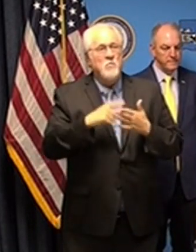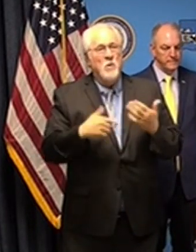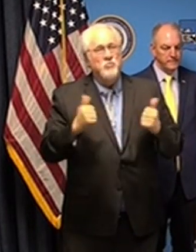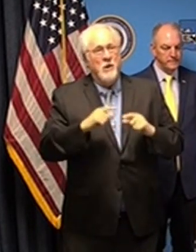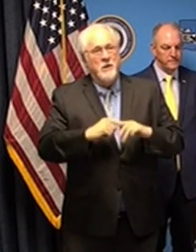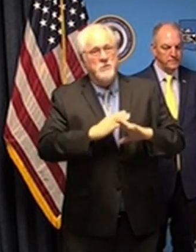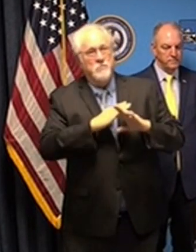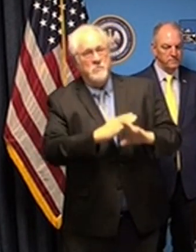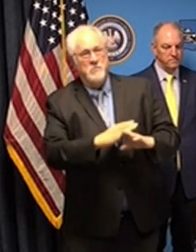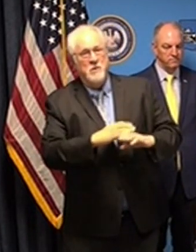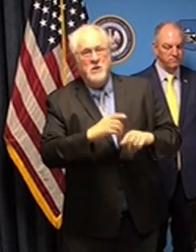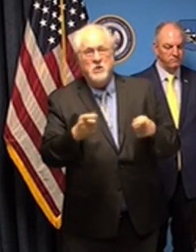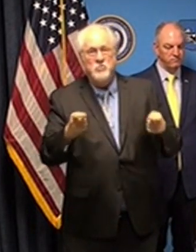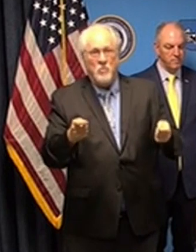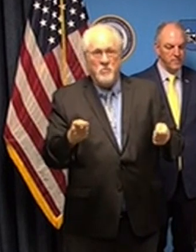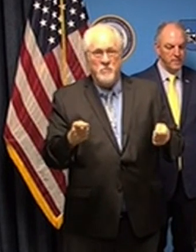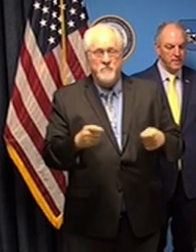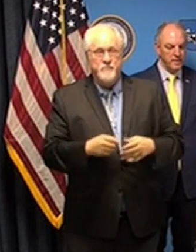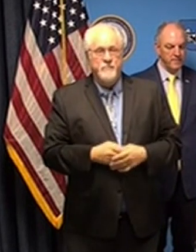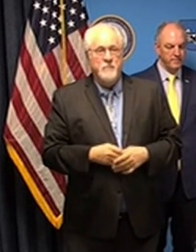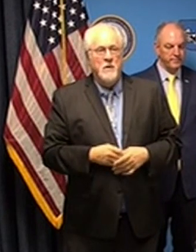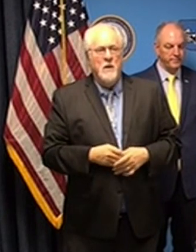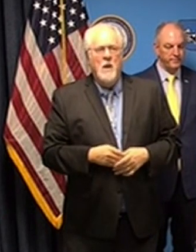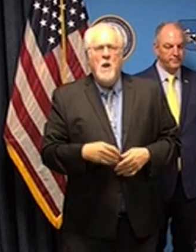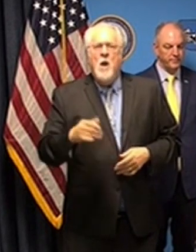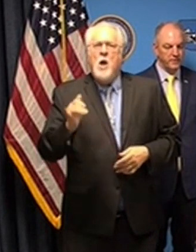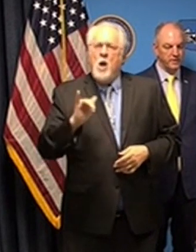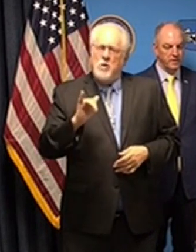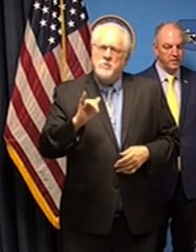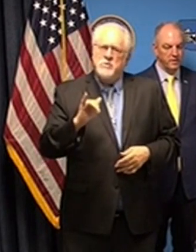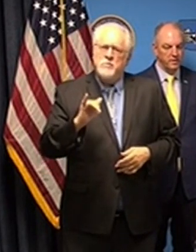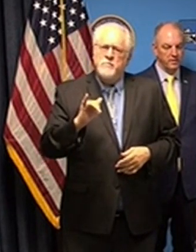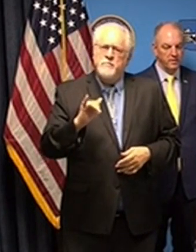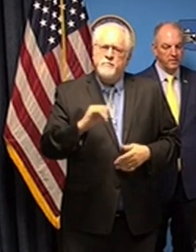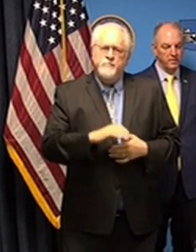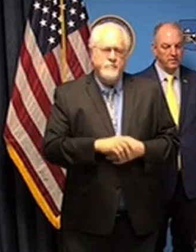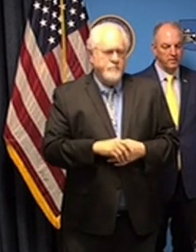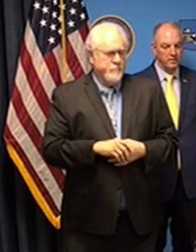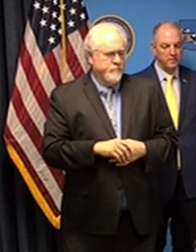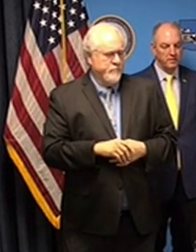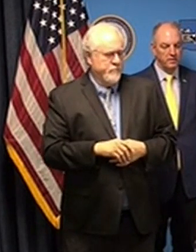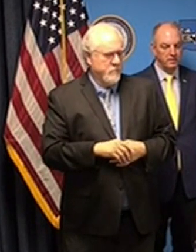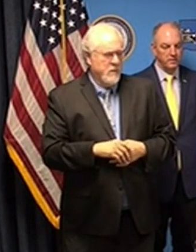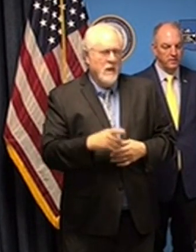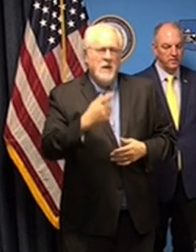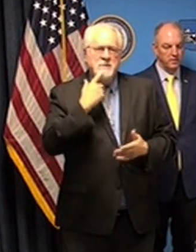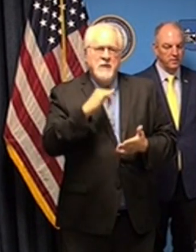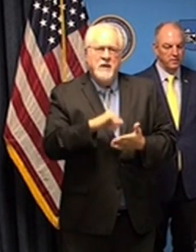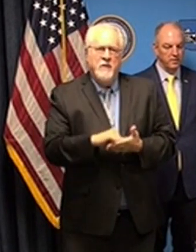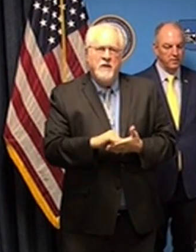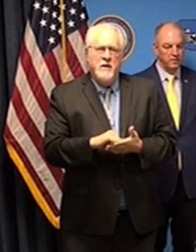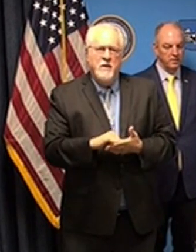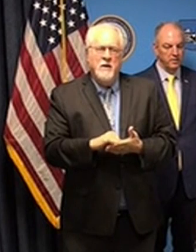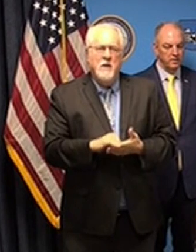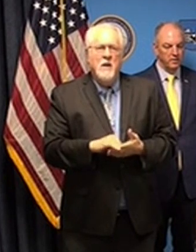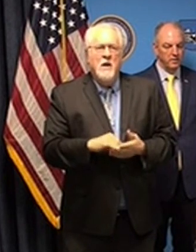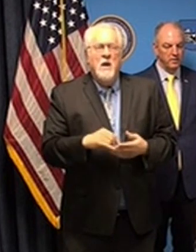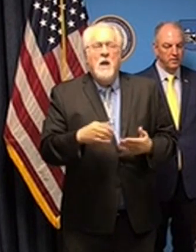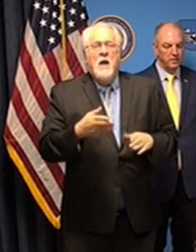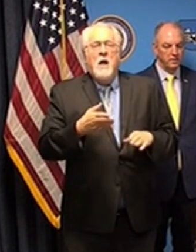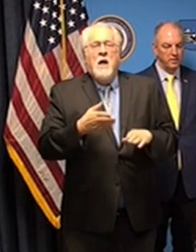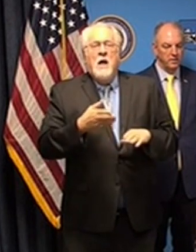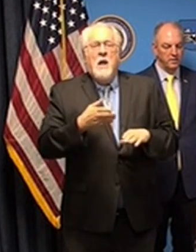trying to control. I will also, in addition, say that since the